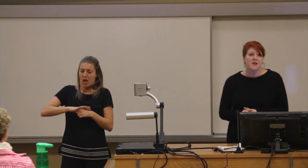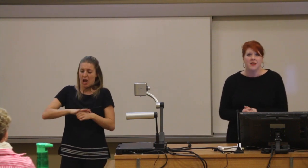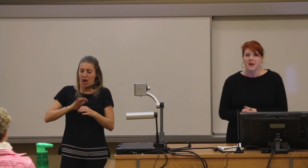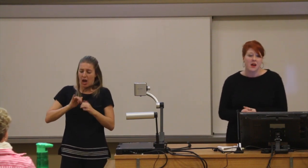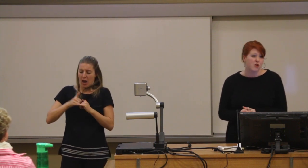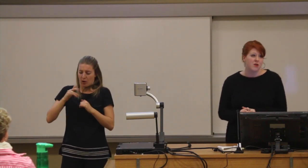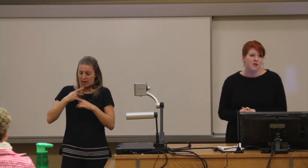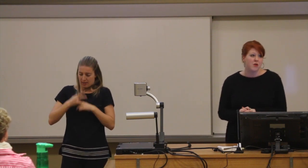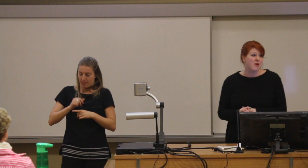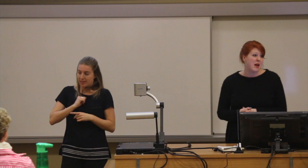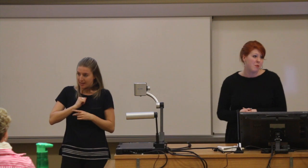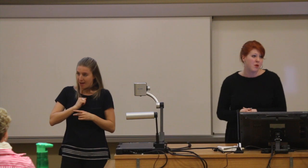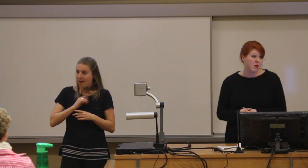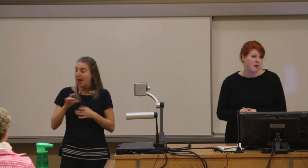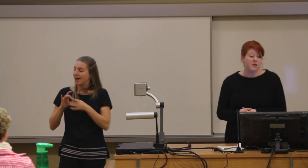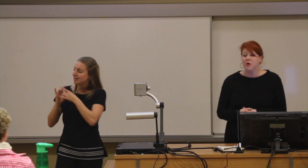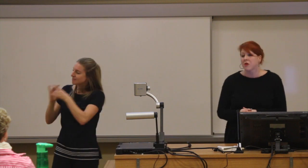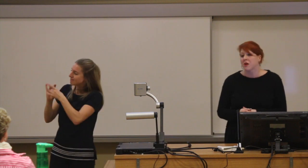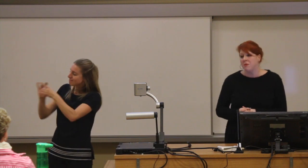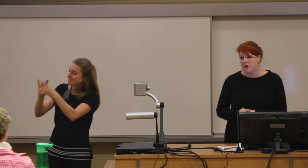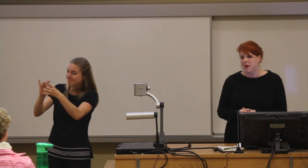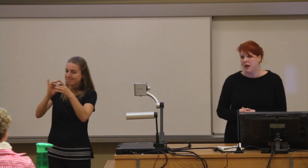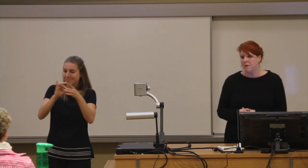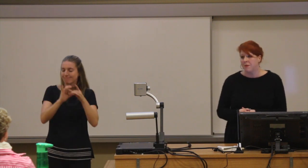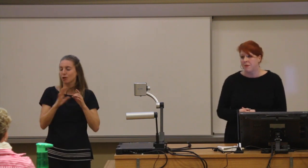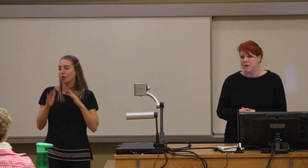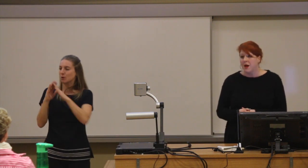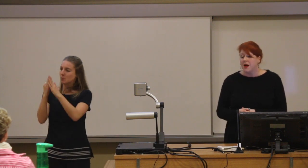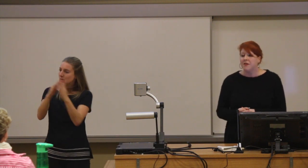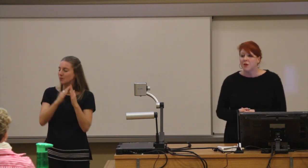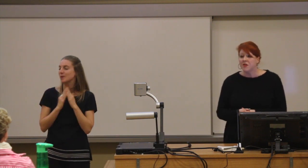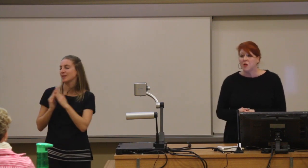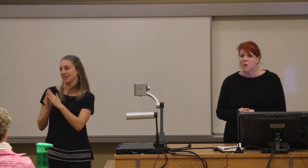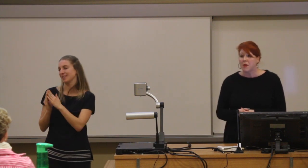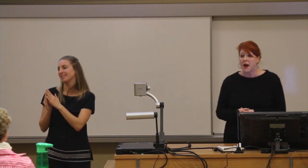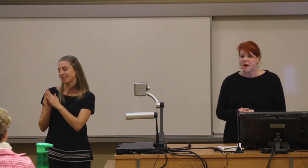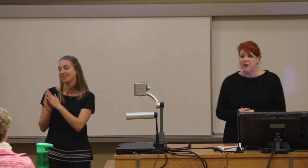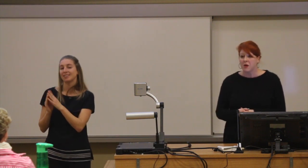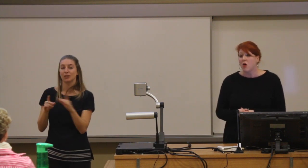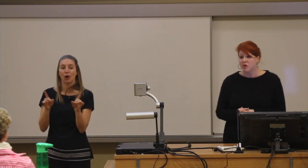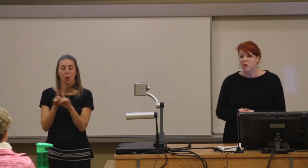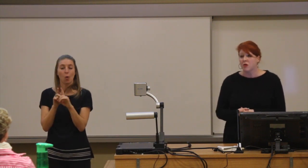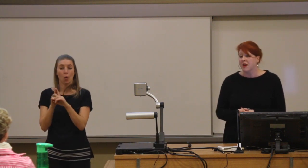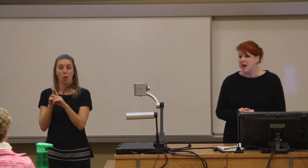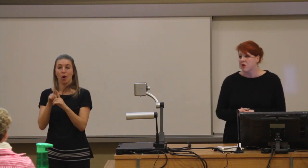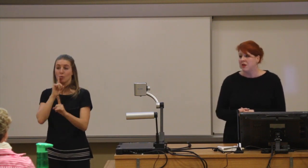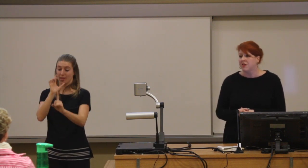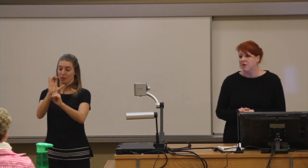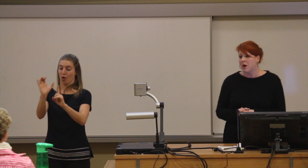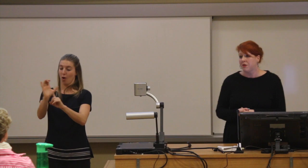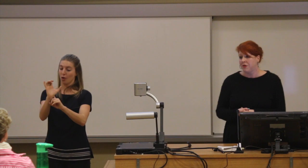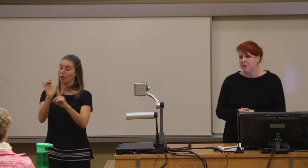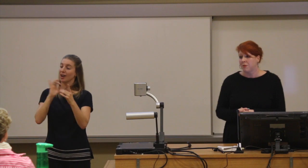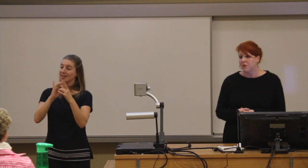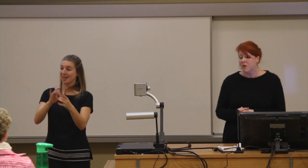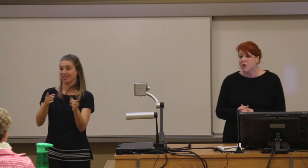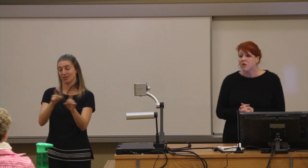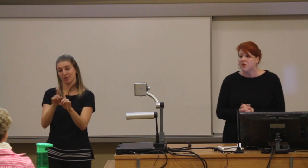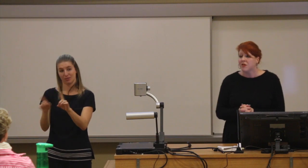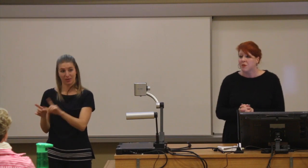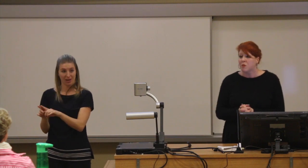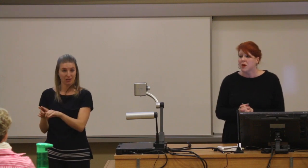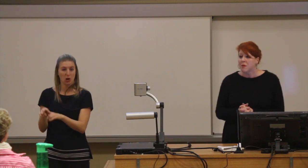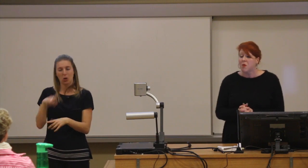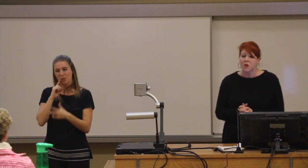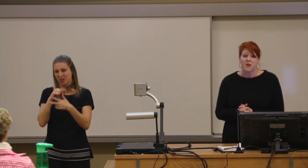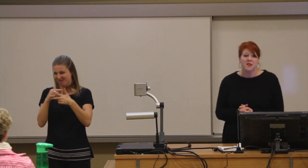It's having connection to your neighborhood, to your community. It's also about having cultural connections as well too. So those